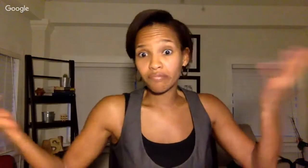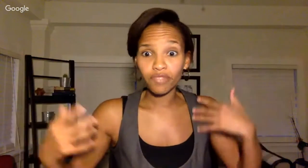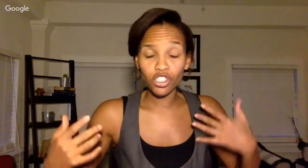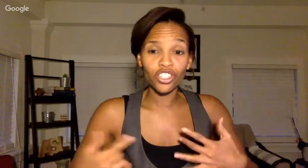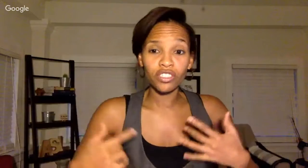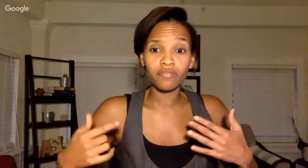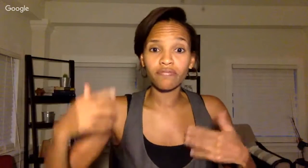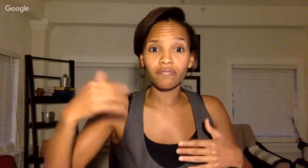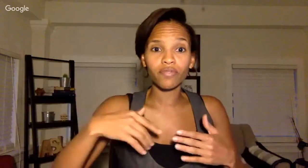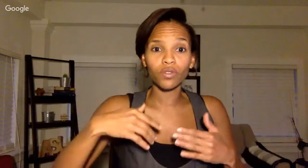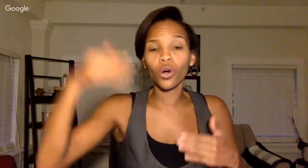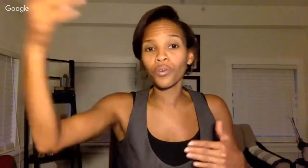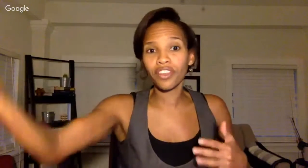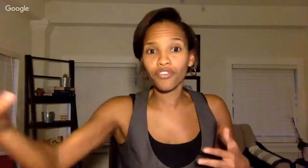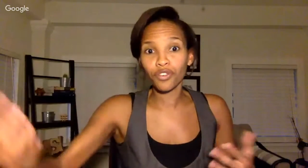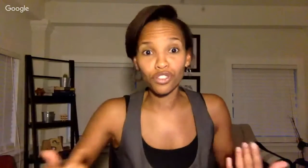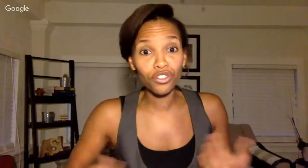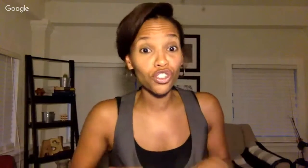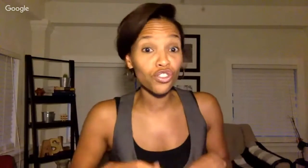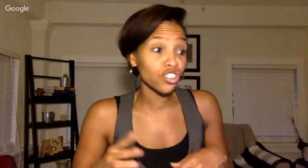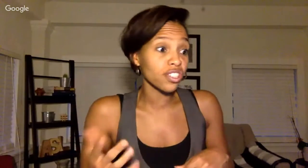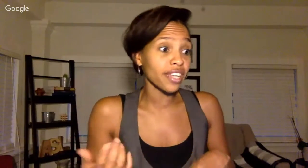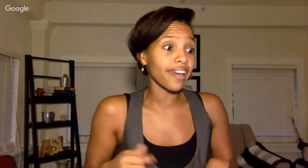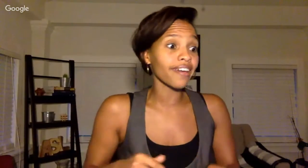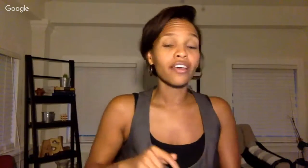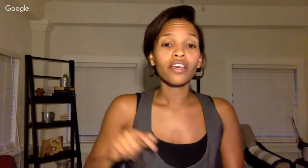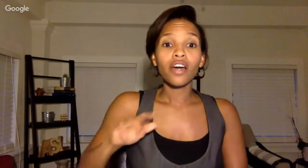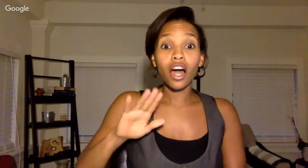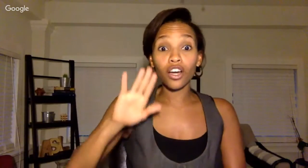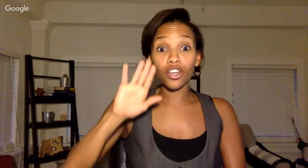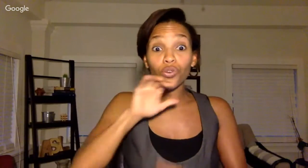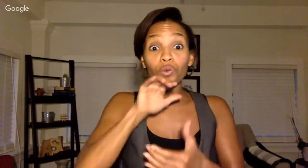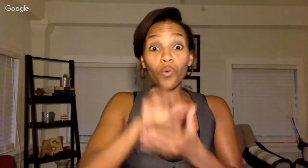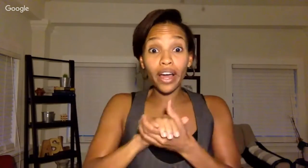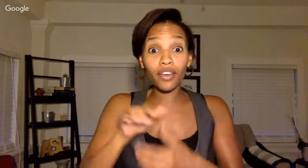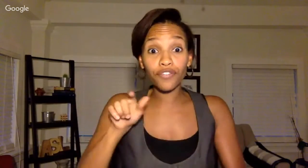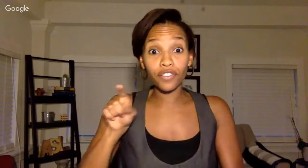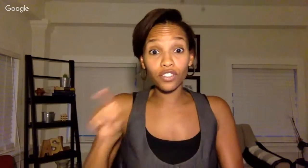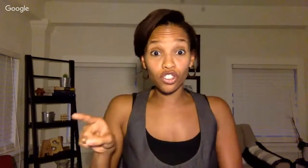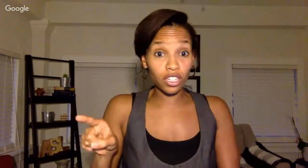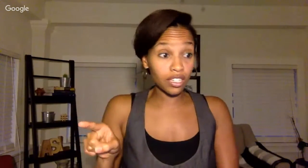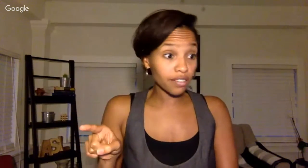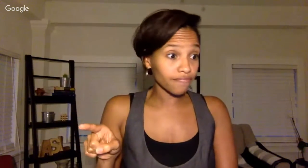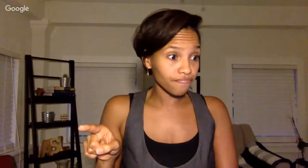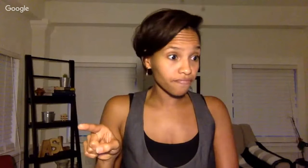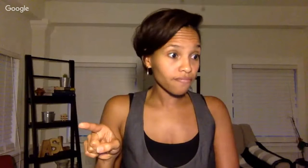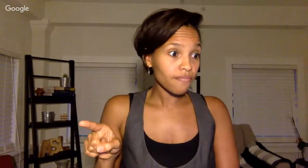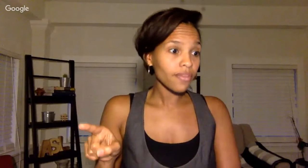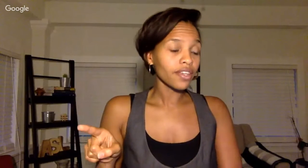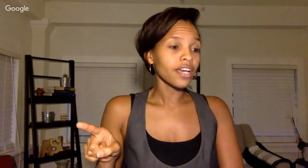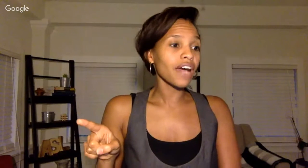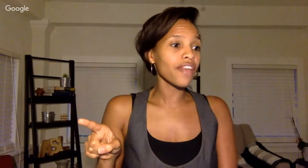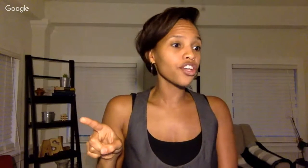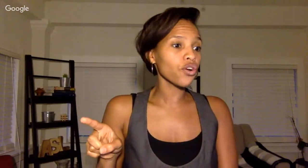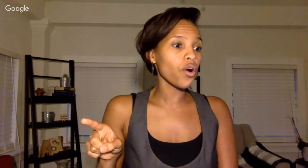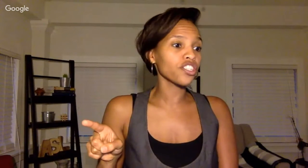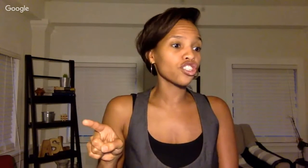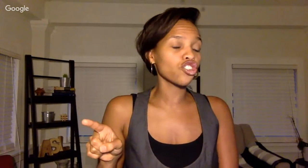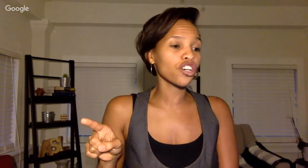She couldn't quote in the future. So you could just say, your wife, she, and then you're going to